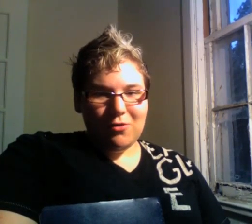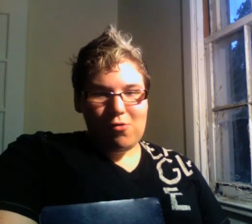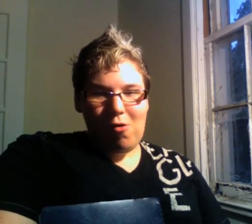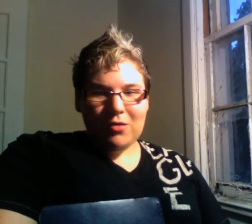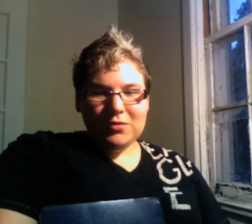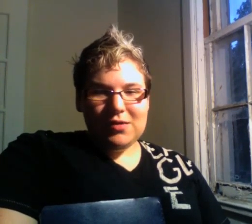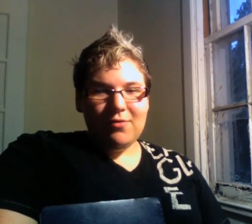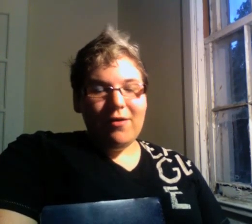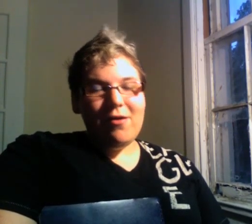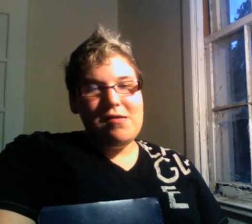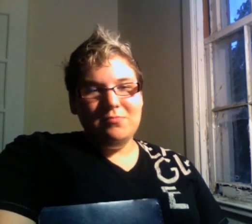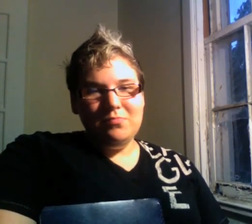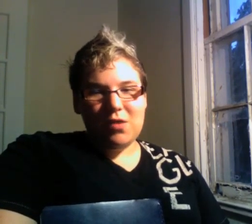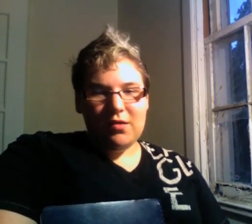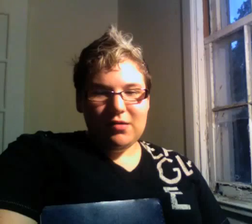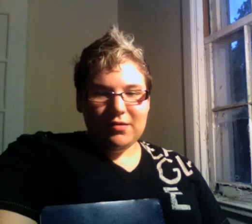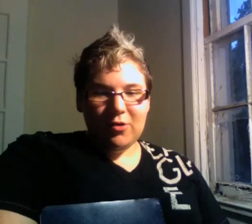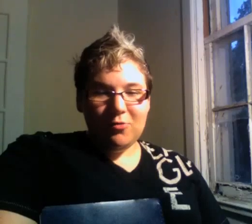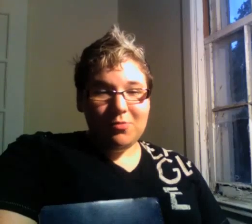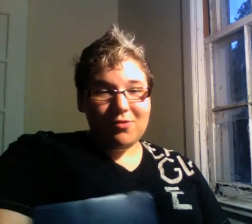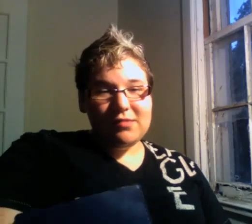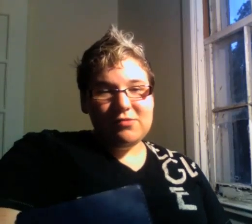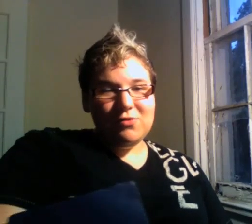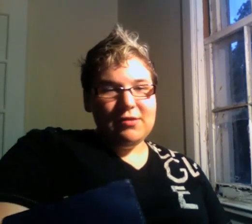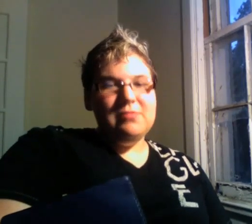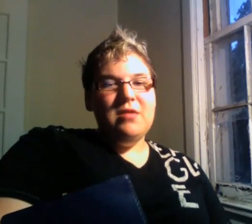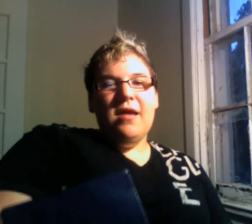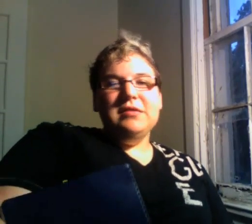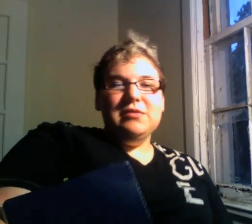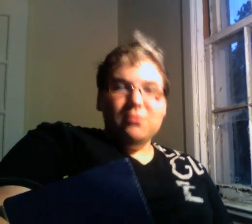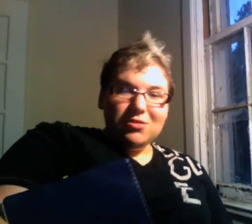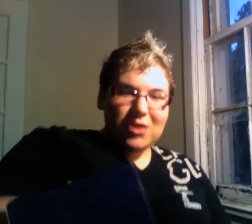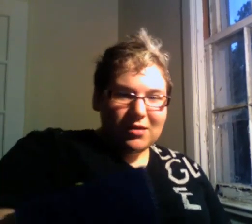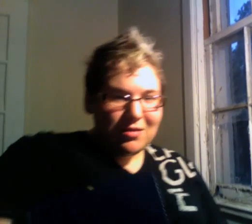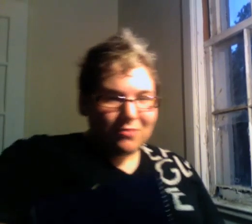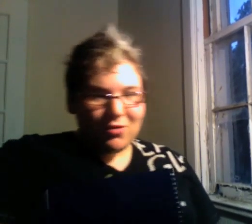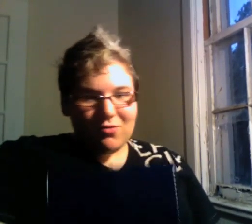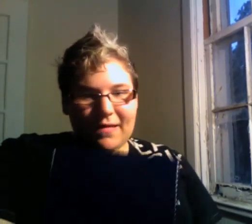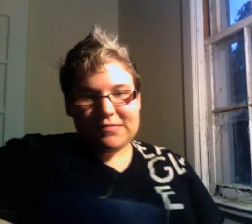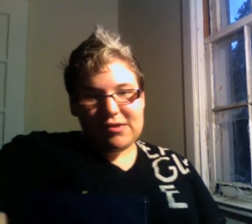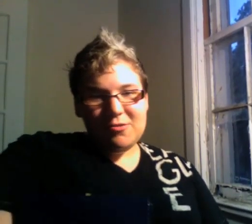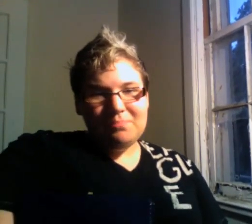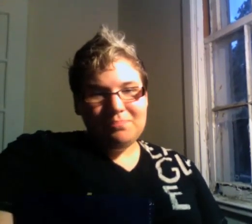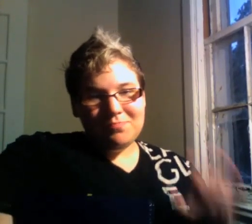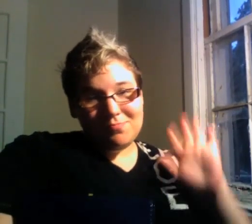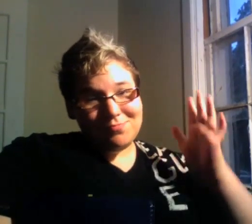anyway all right uh I hope you guys are doing good and I will check in with you guys later bye